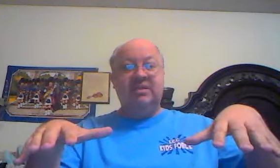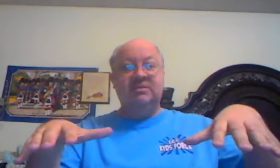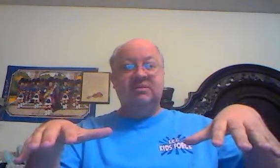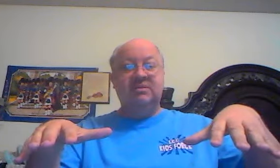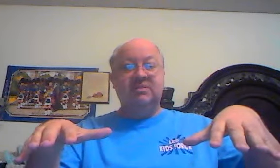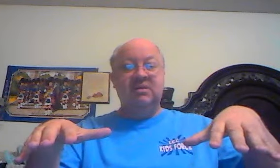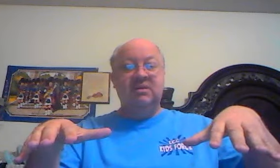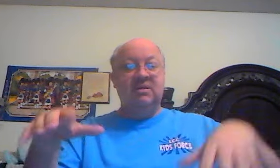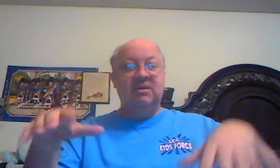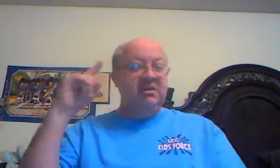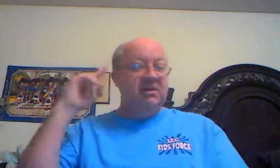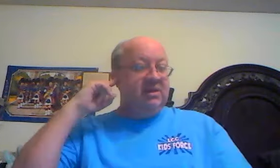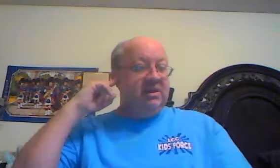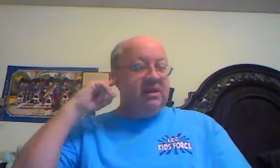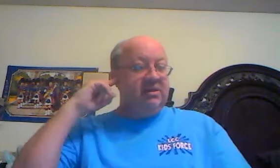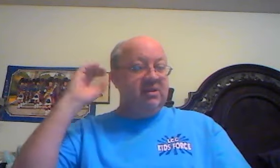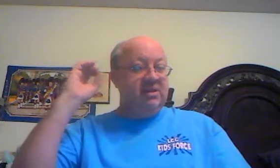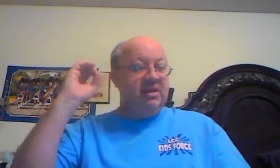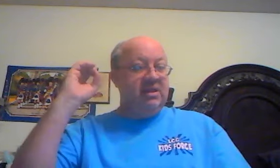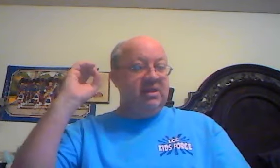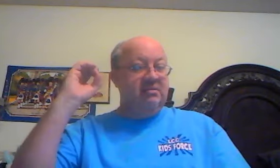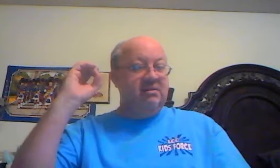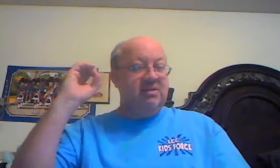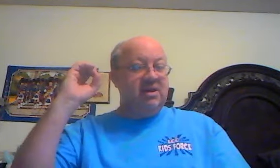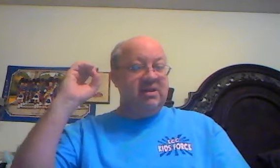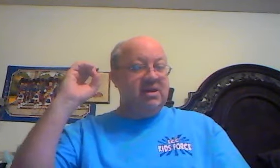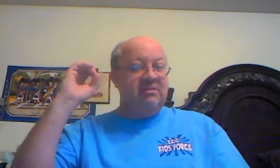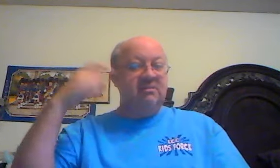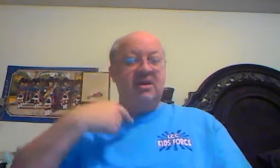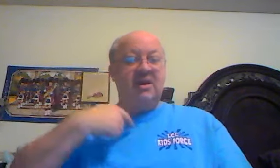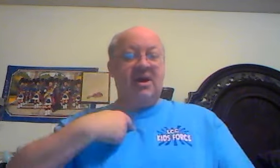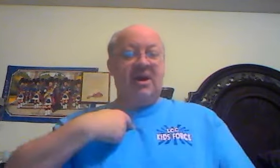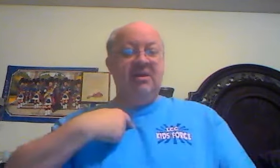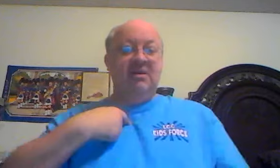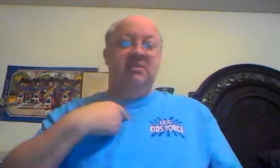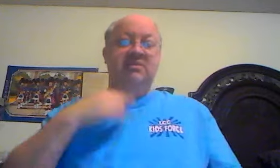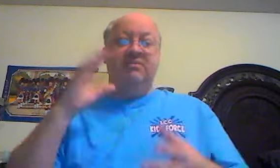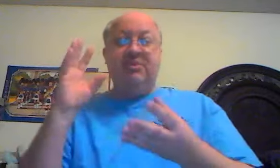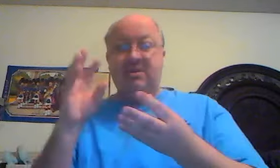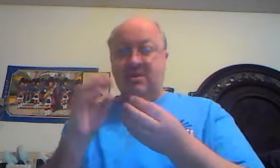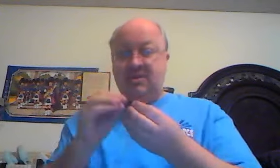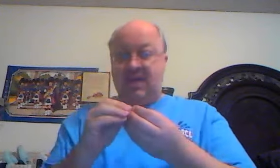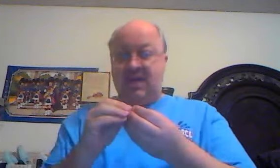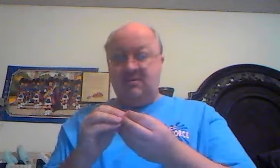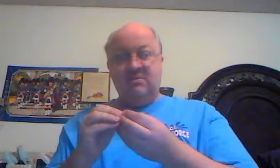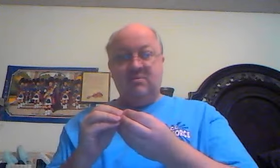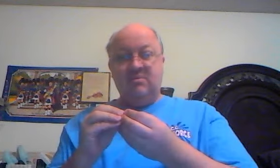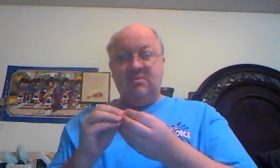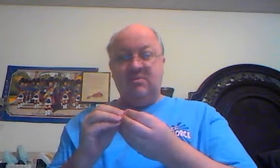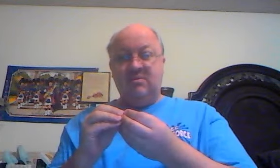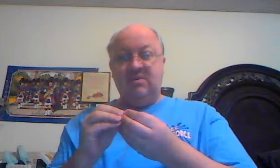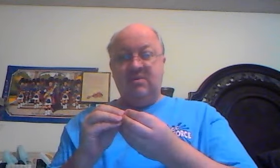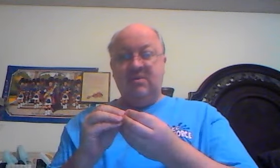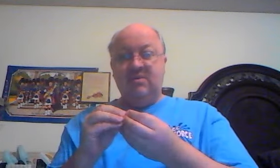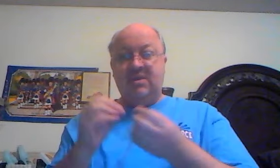canceled. Hear, none. I didn't hear. I. So if we put it all together, the